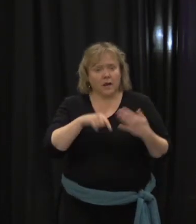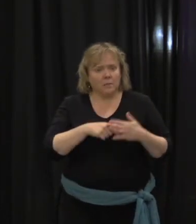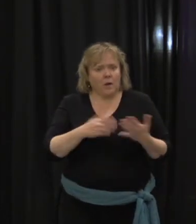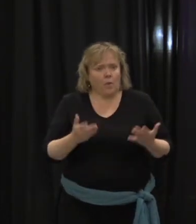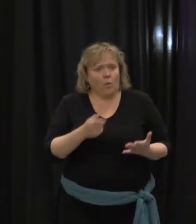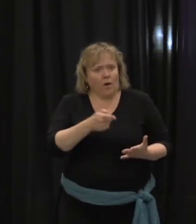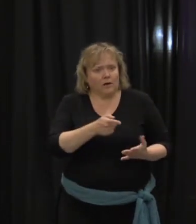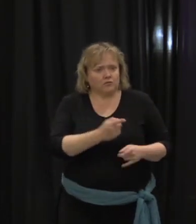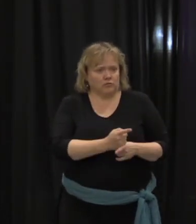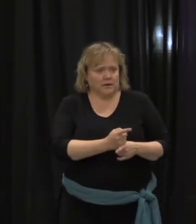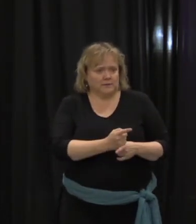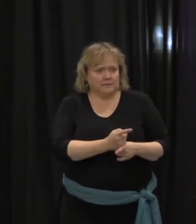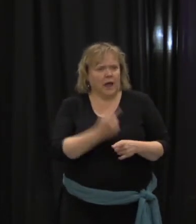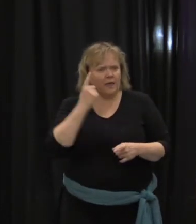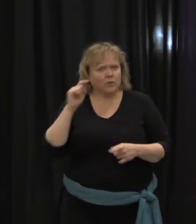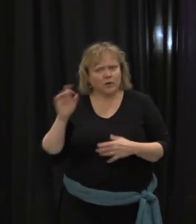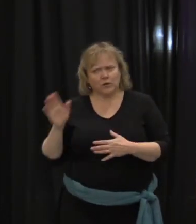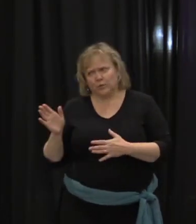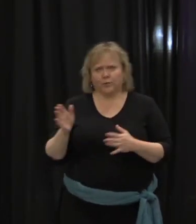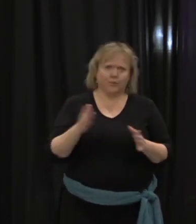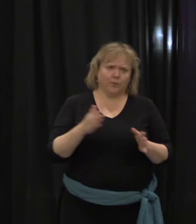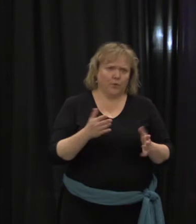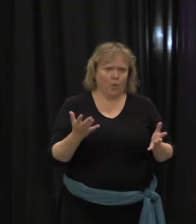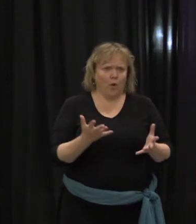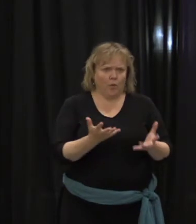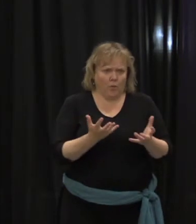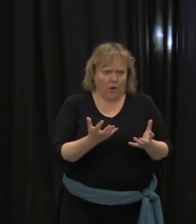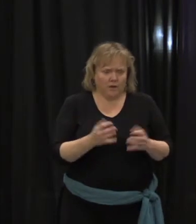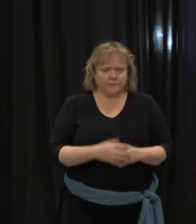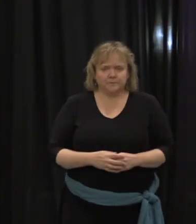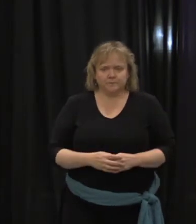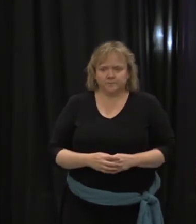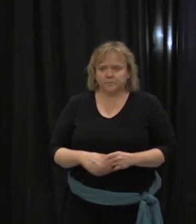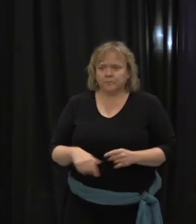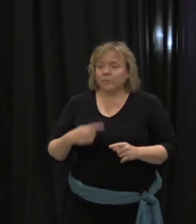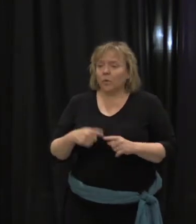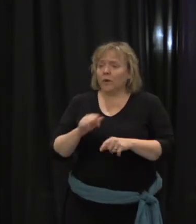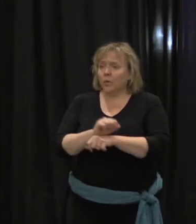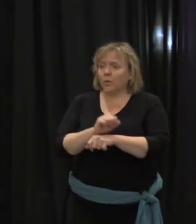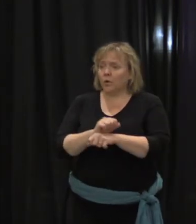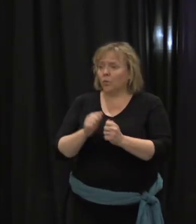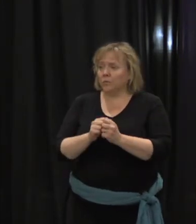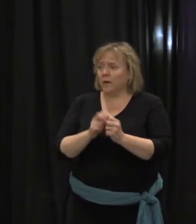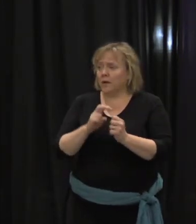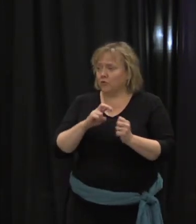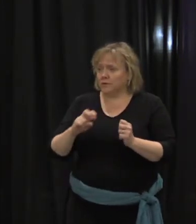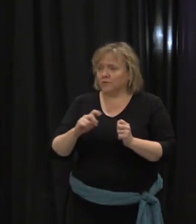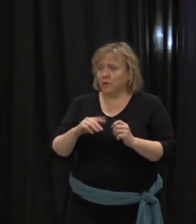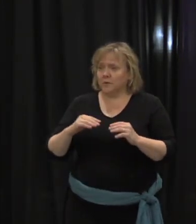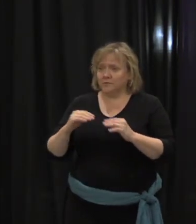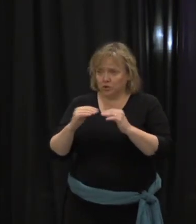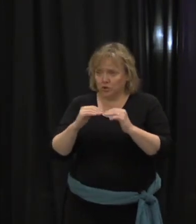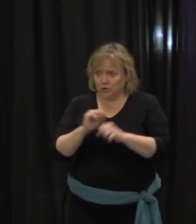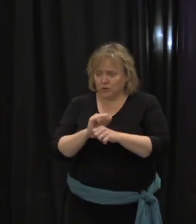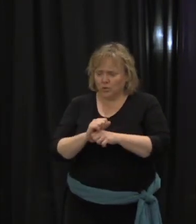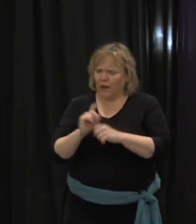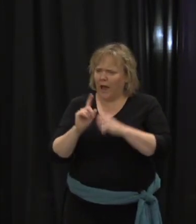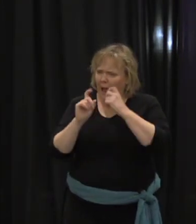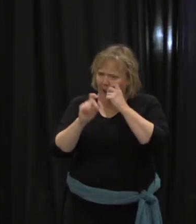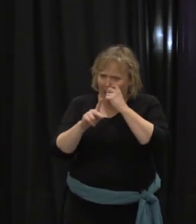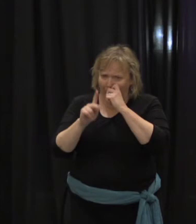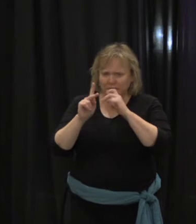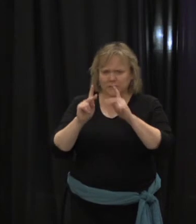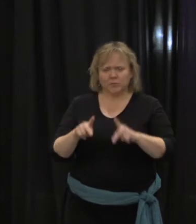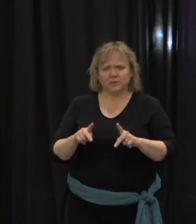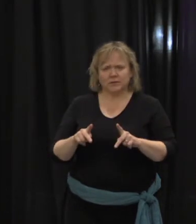want. When I'm leading community accountability processes in my transformative justice work, I often ask people, what